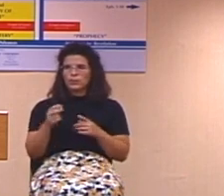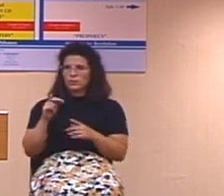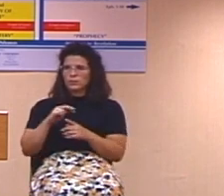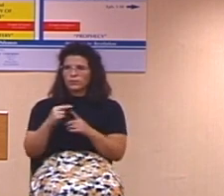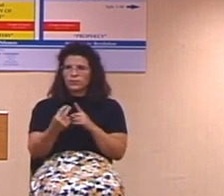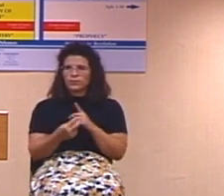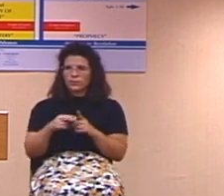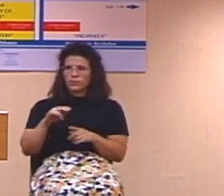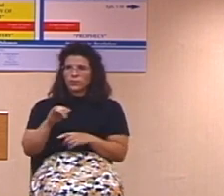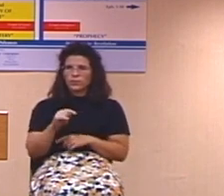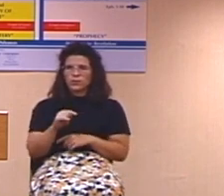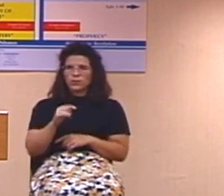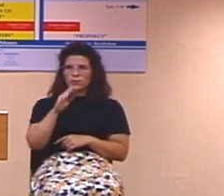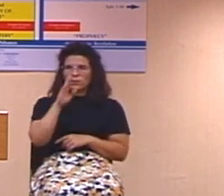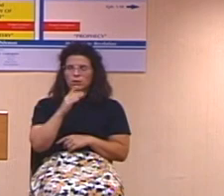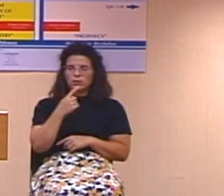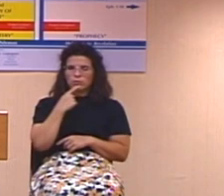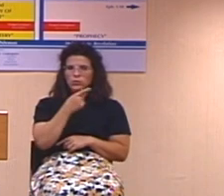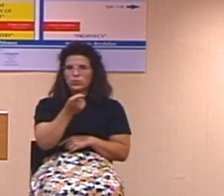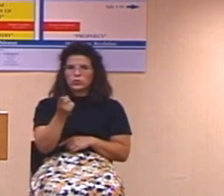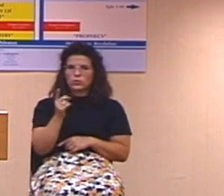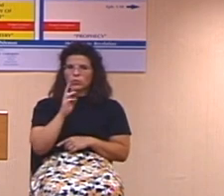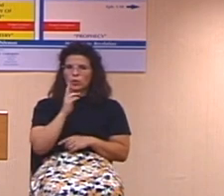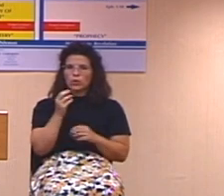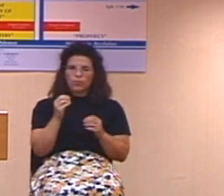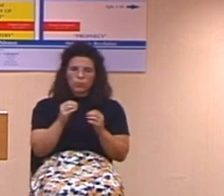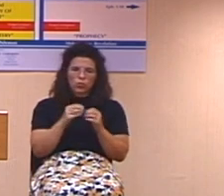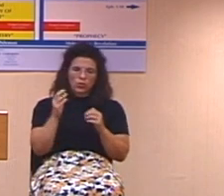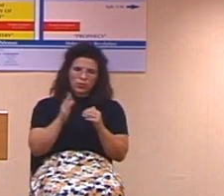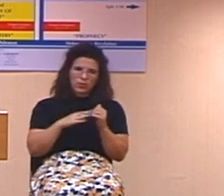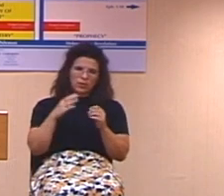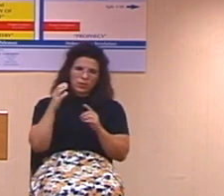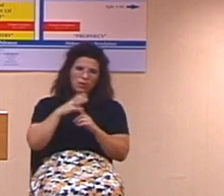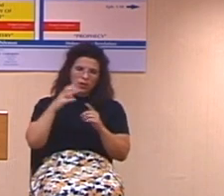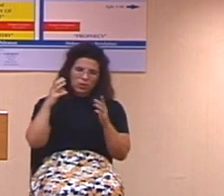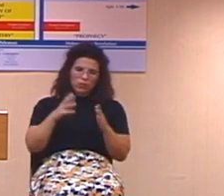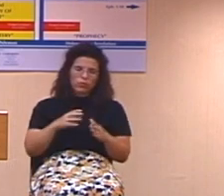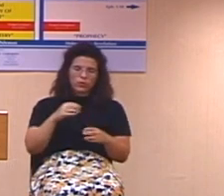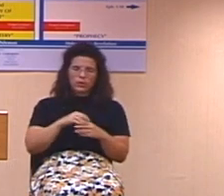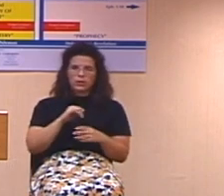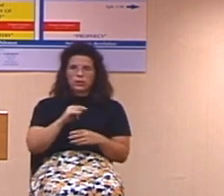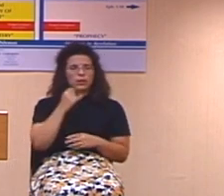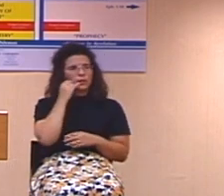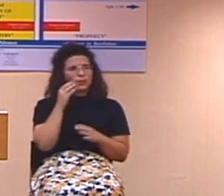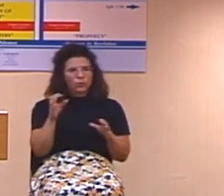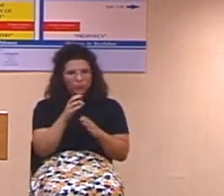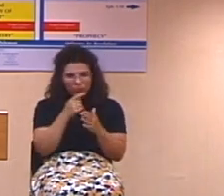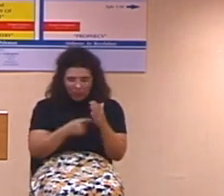it? God says you're more than conqueror in it. If you're doing what?